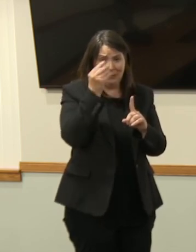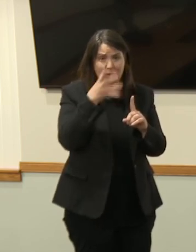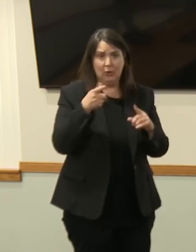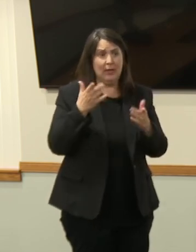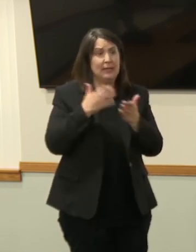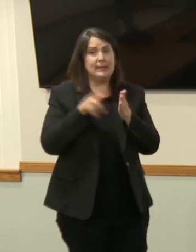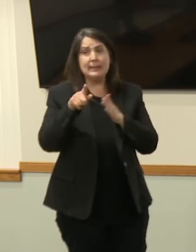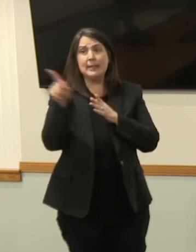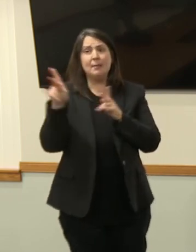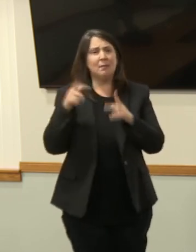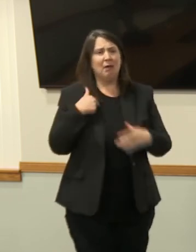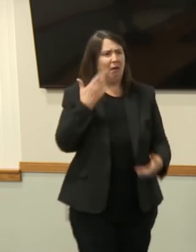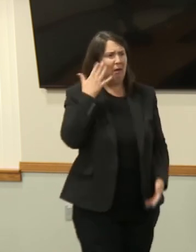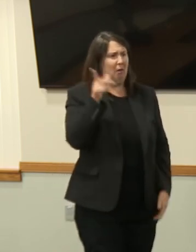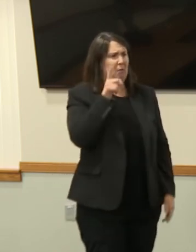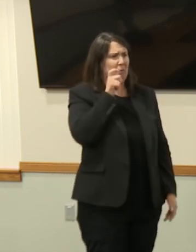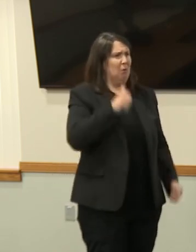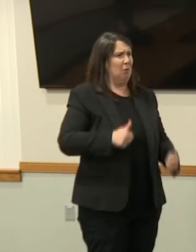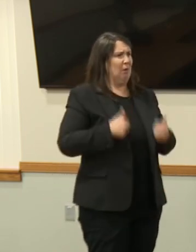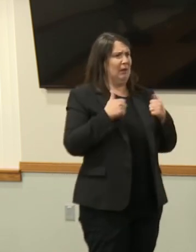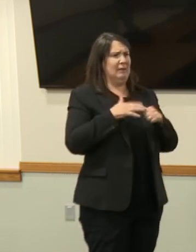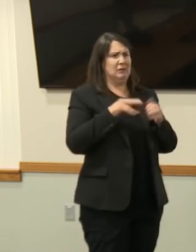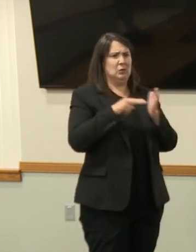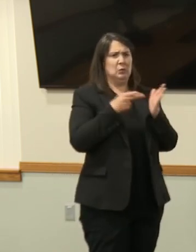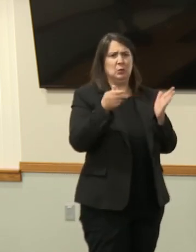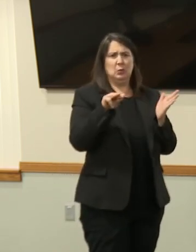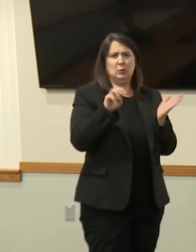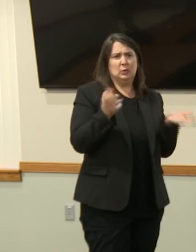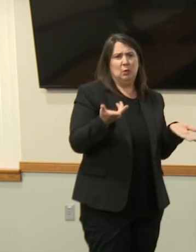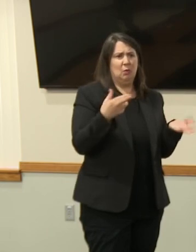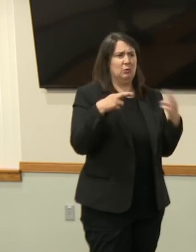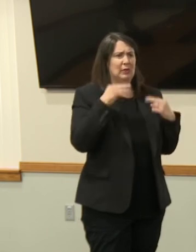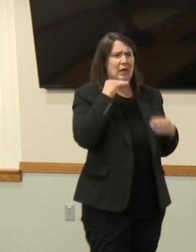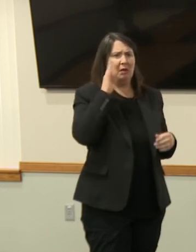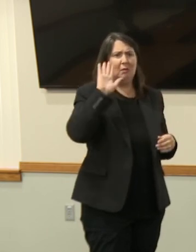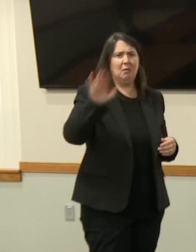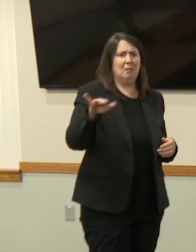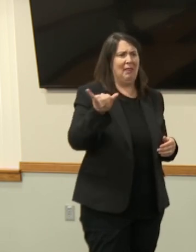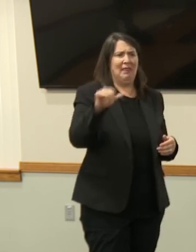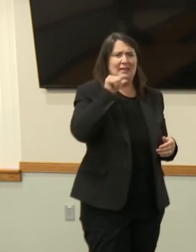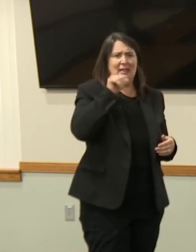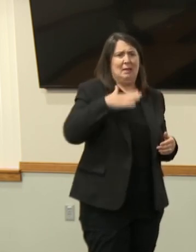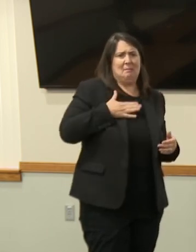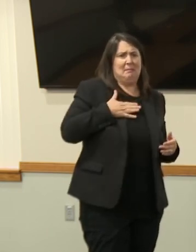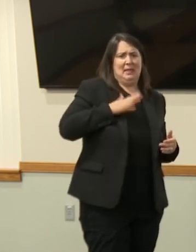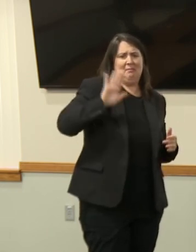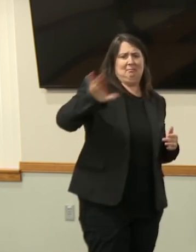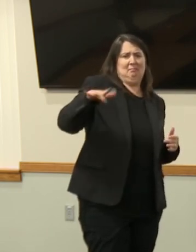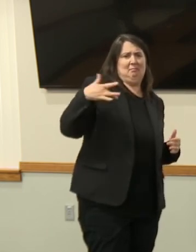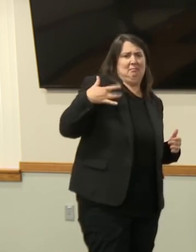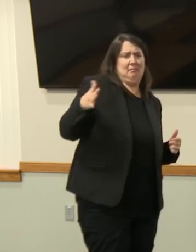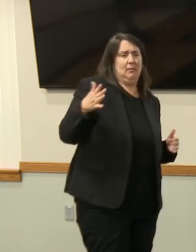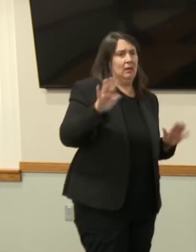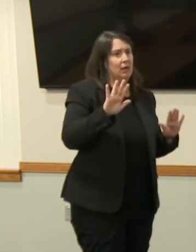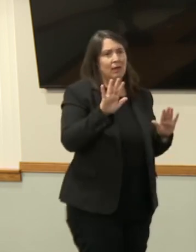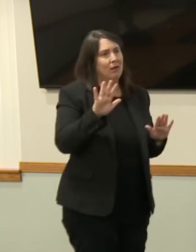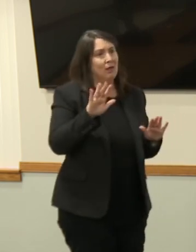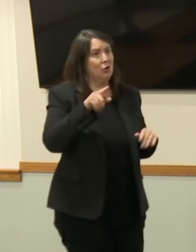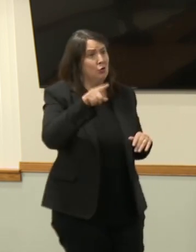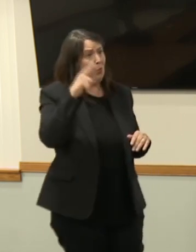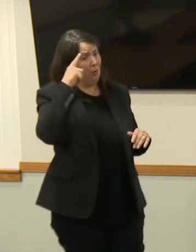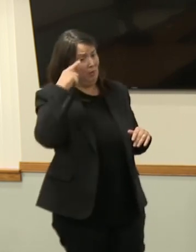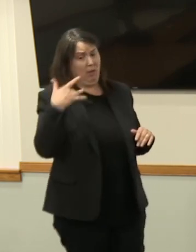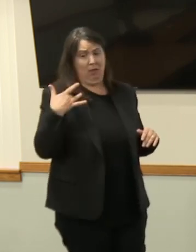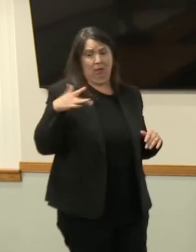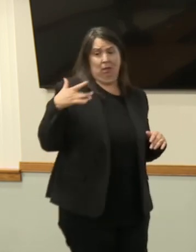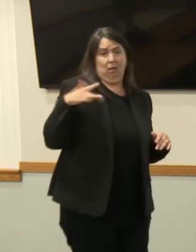long-term care facility, so it's not on me. That's somebody else. I jokingly said this, but I think it makes an impact. It's the